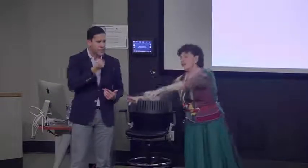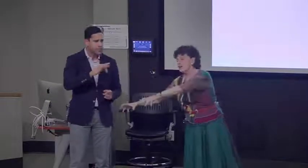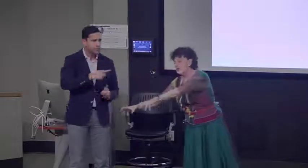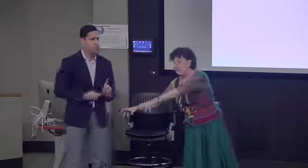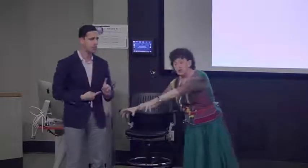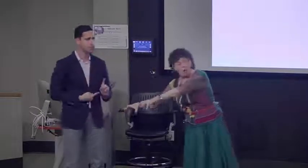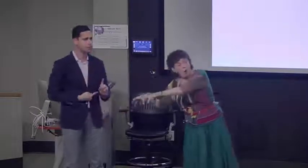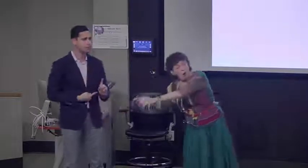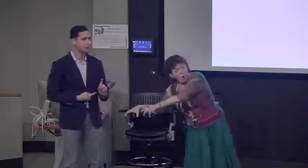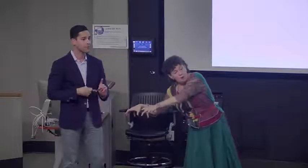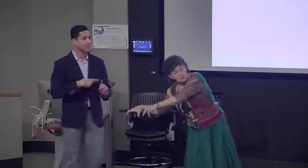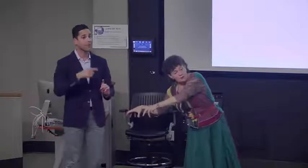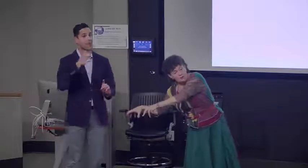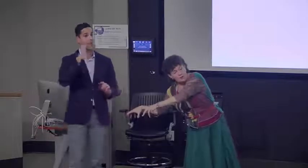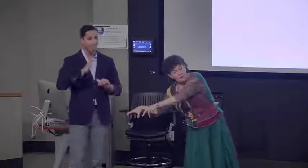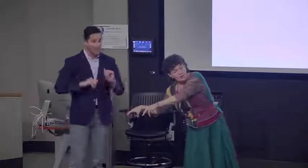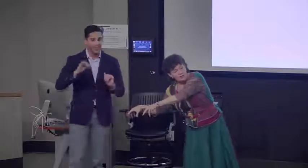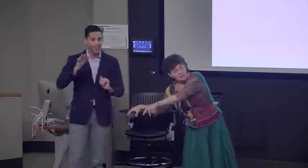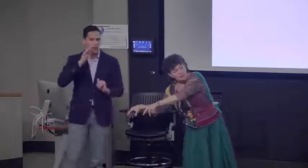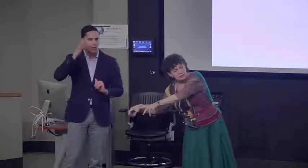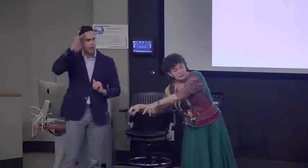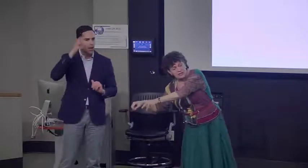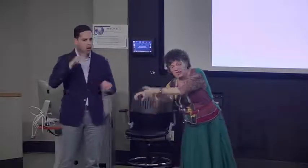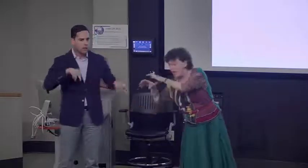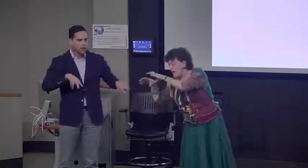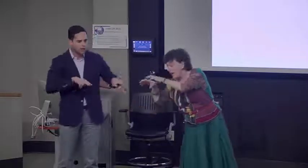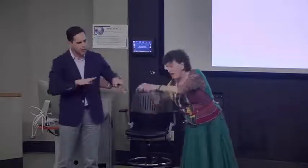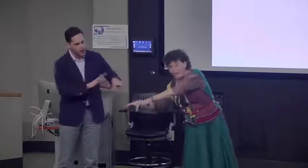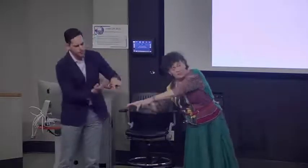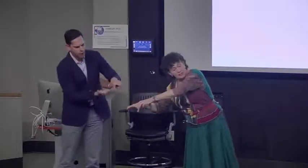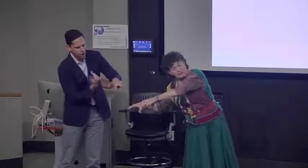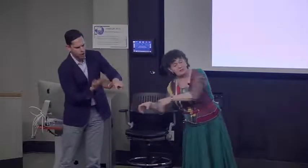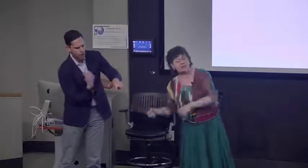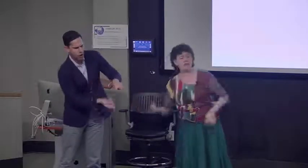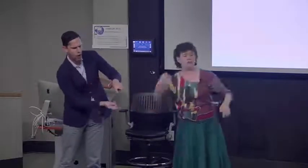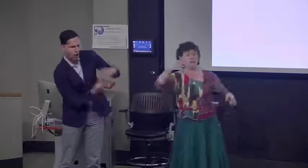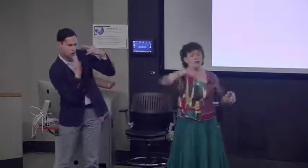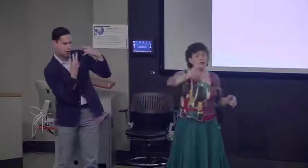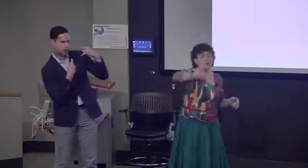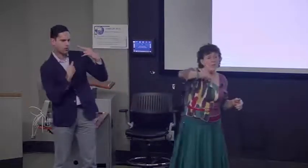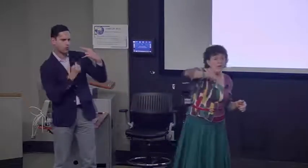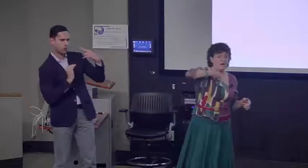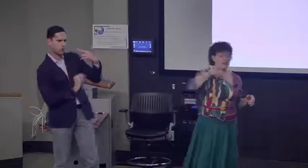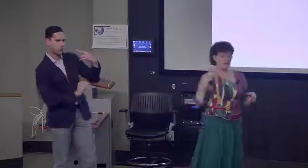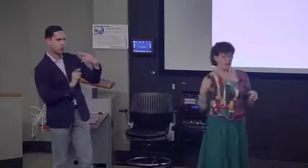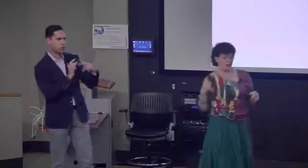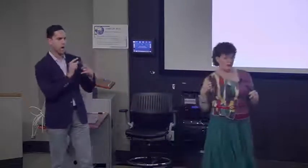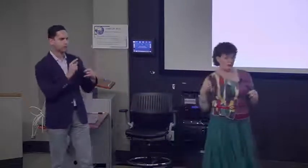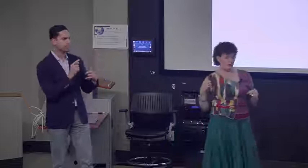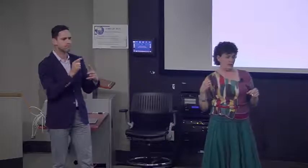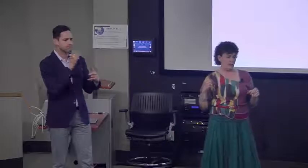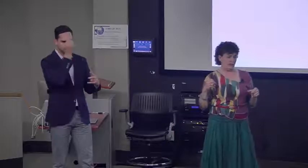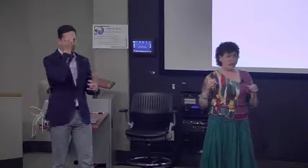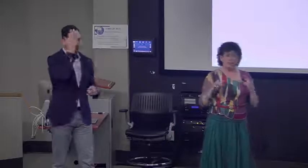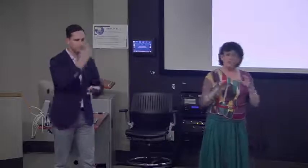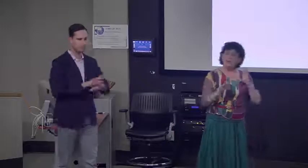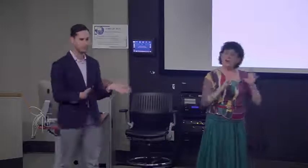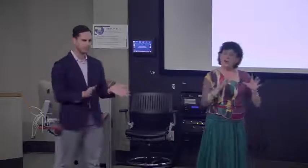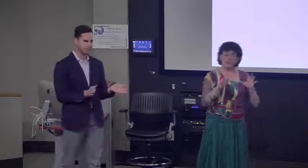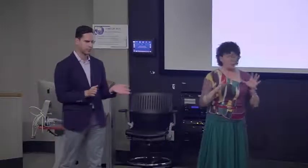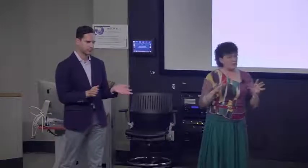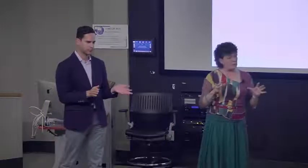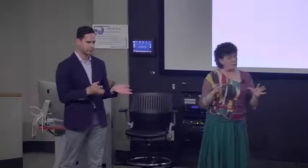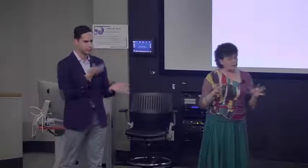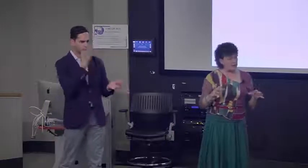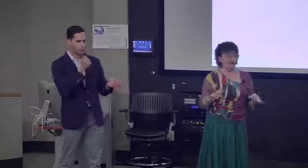child's attention off what the child is interested in and have the child focus on what the parent is interested in. So